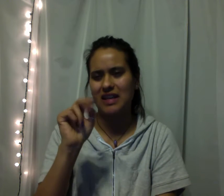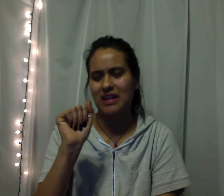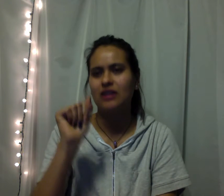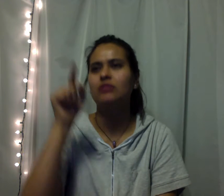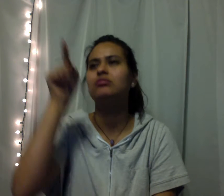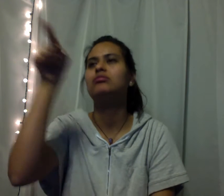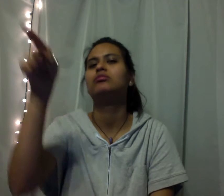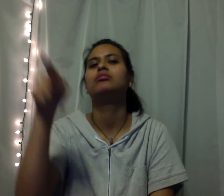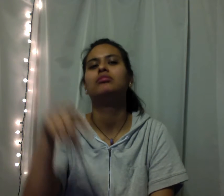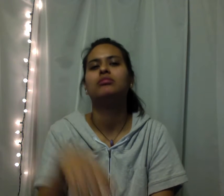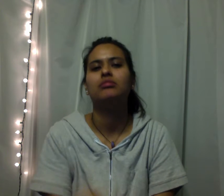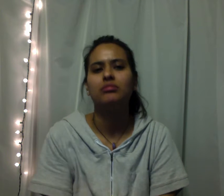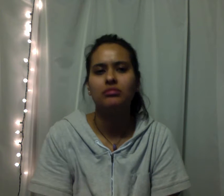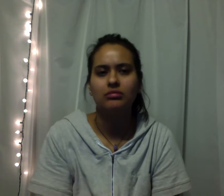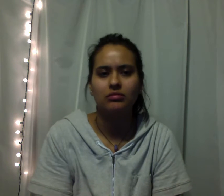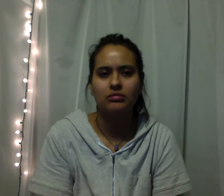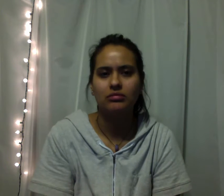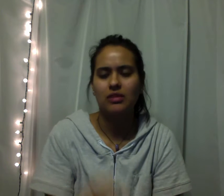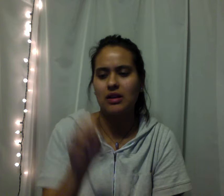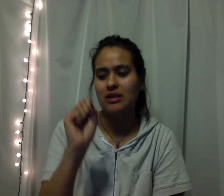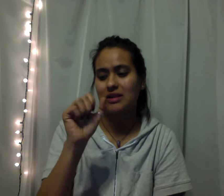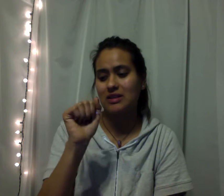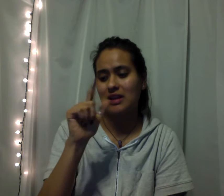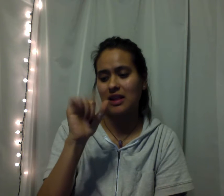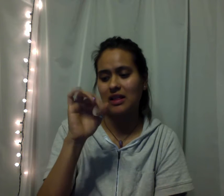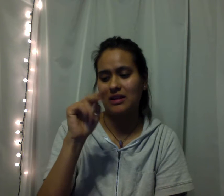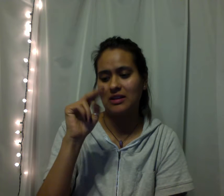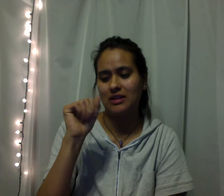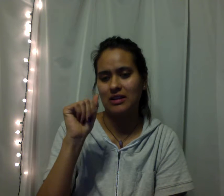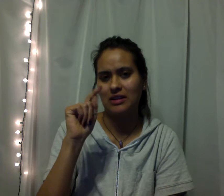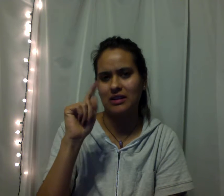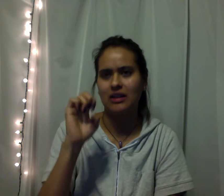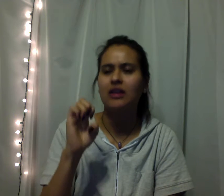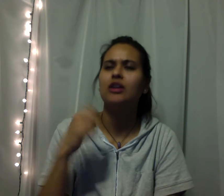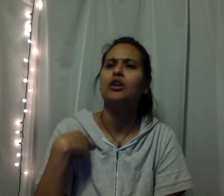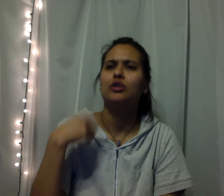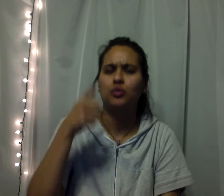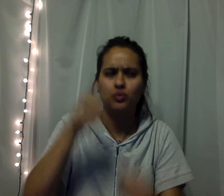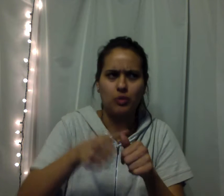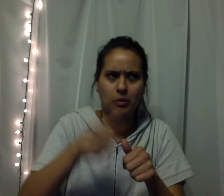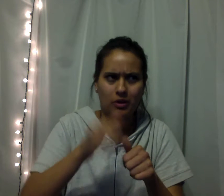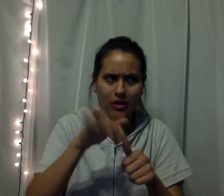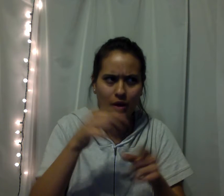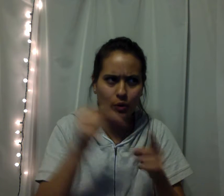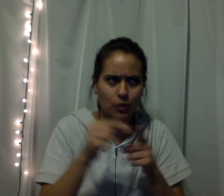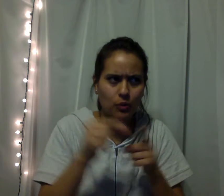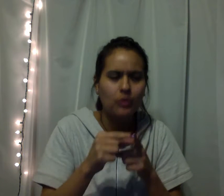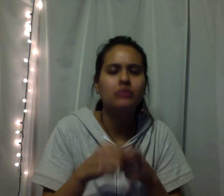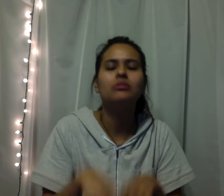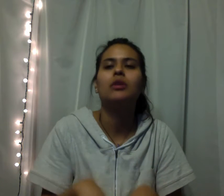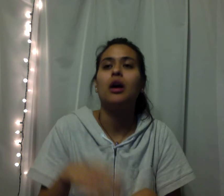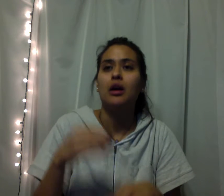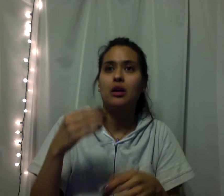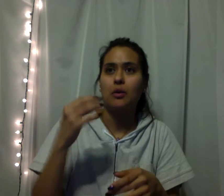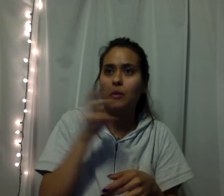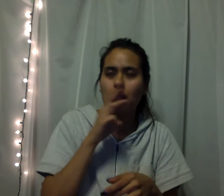Desalination. One method to use evaporation. Remember what that was? The water evaporates and the salt stays.